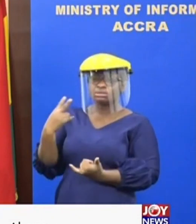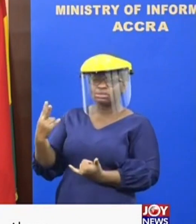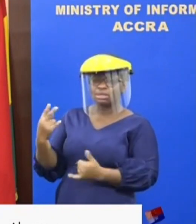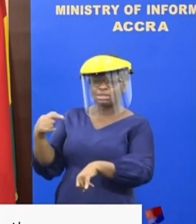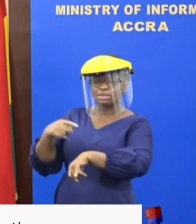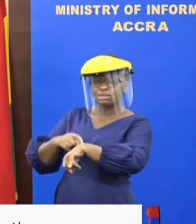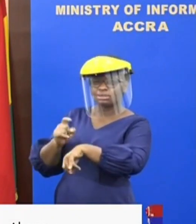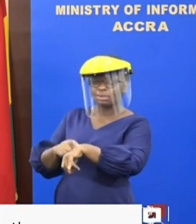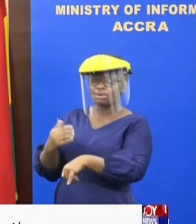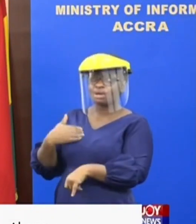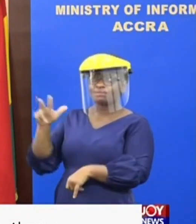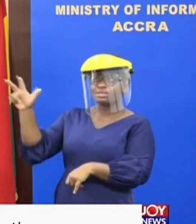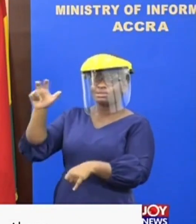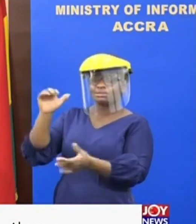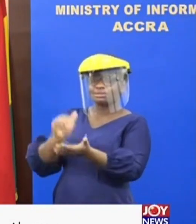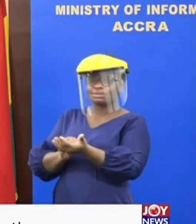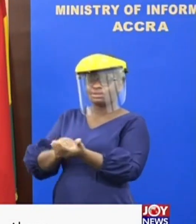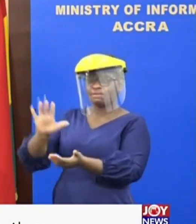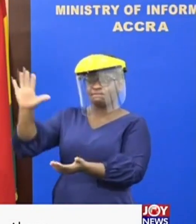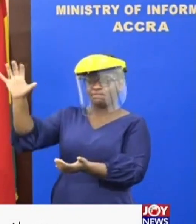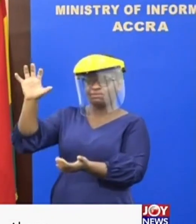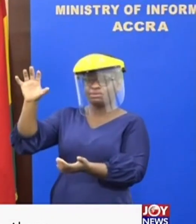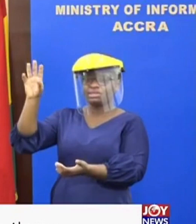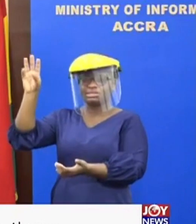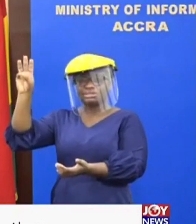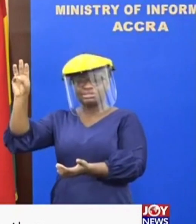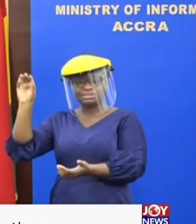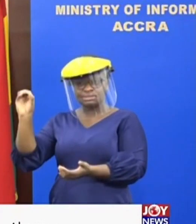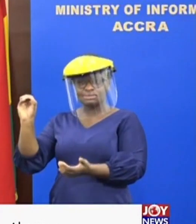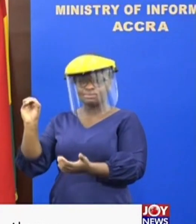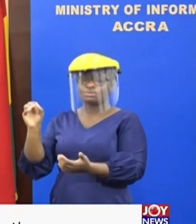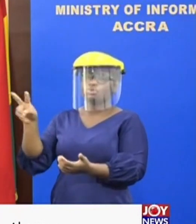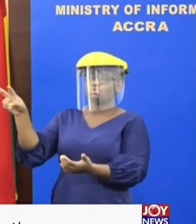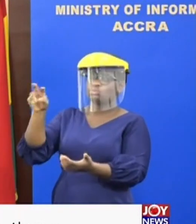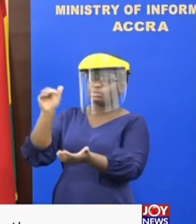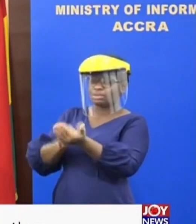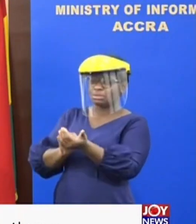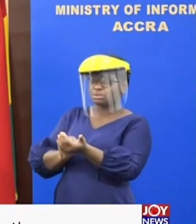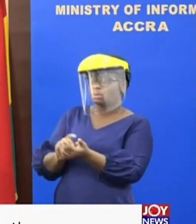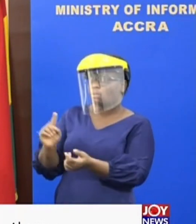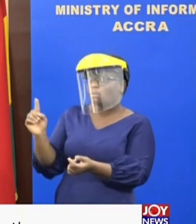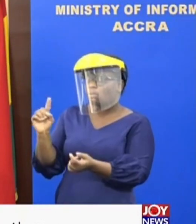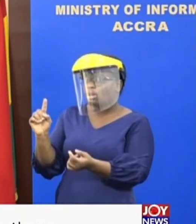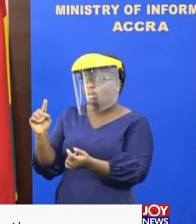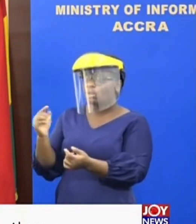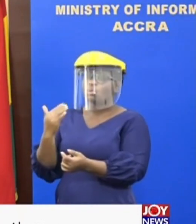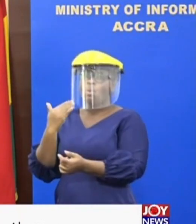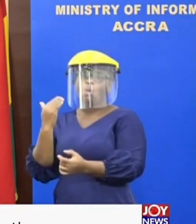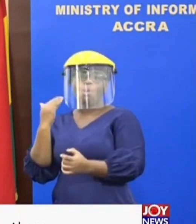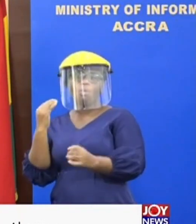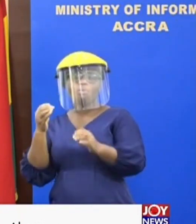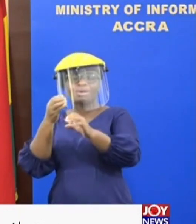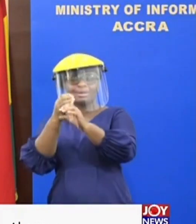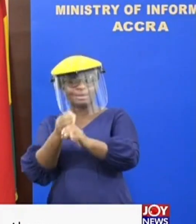that time, we had about 3,560 and 2,731 were on home care